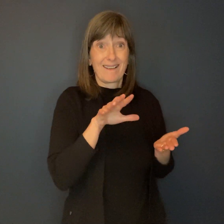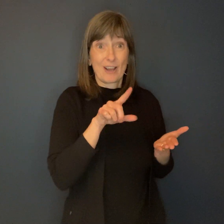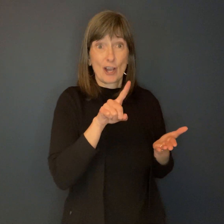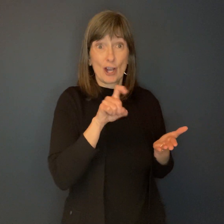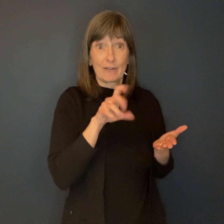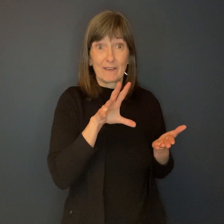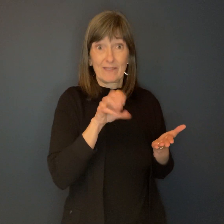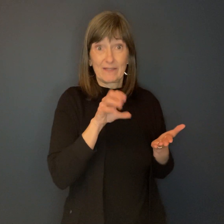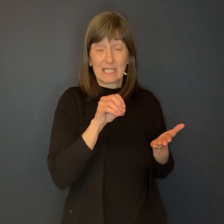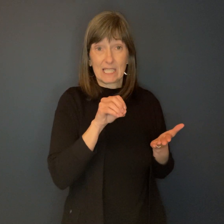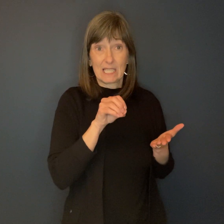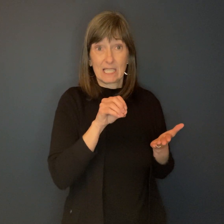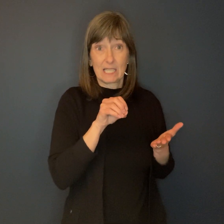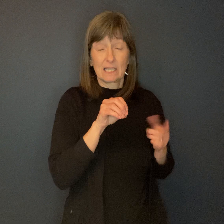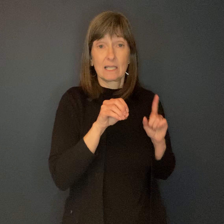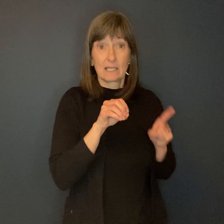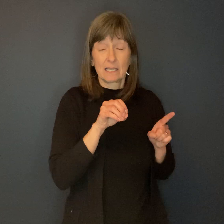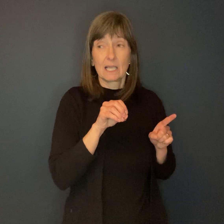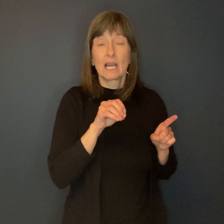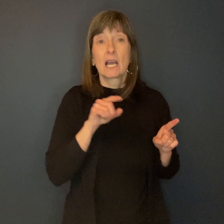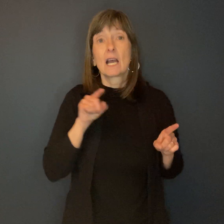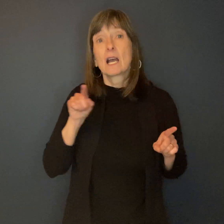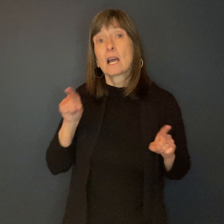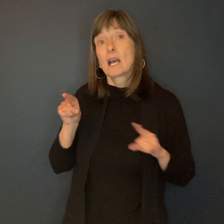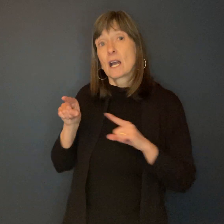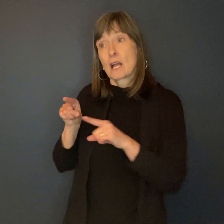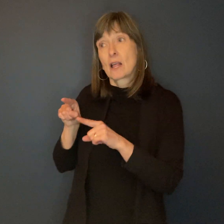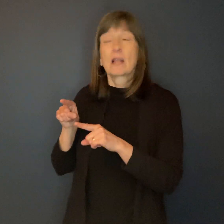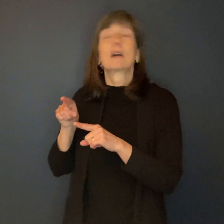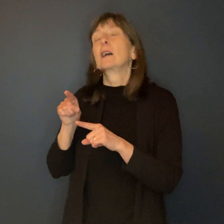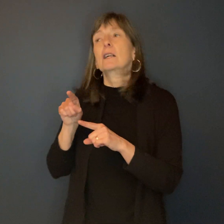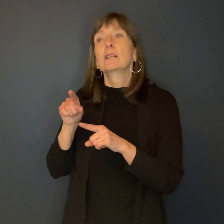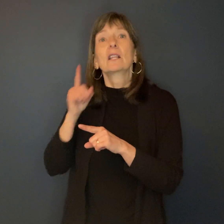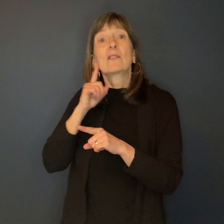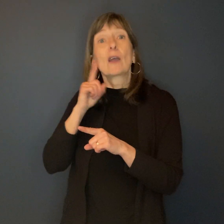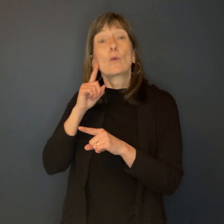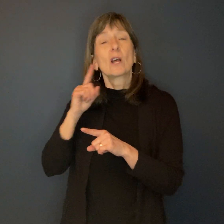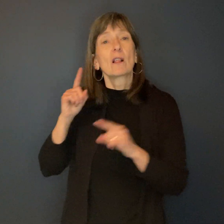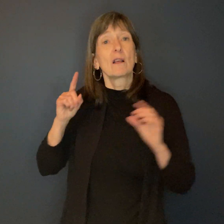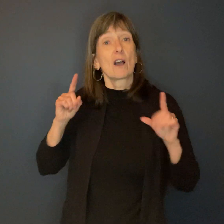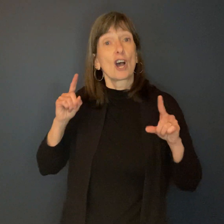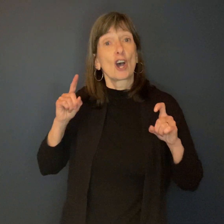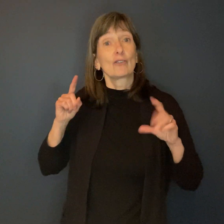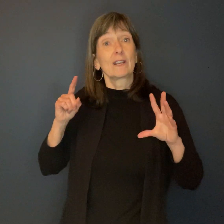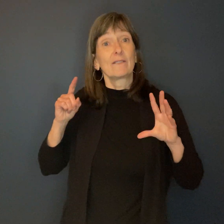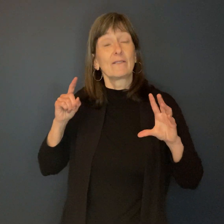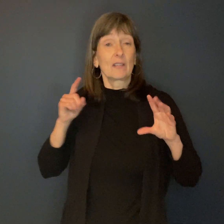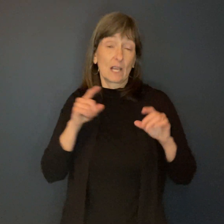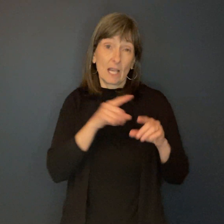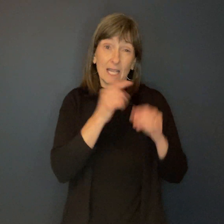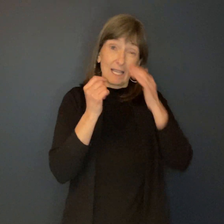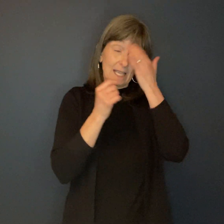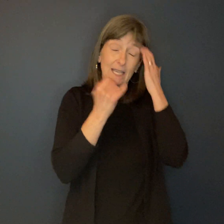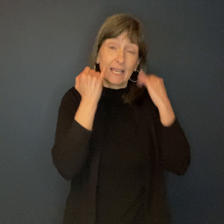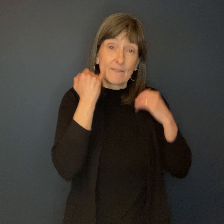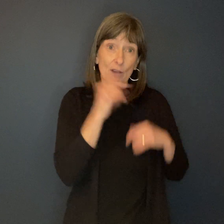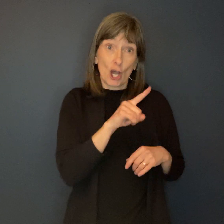from employment at a rate that leaves you working for $2.50 an hour in terms of the